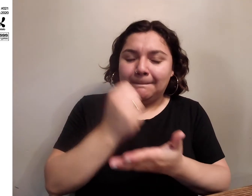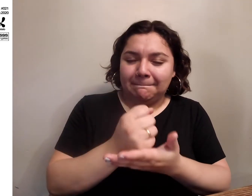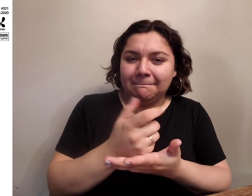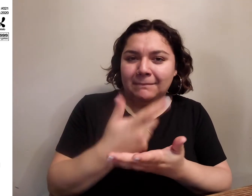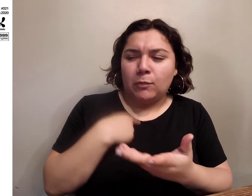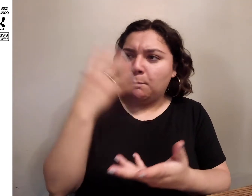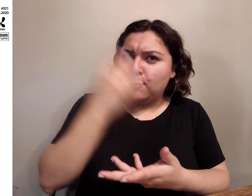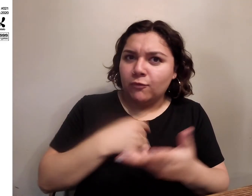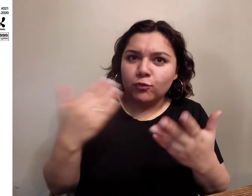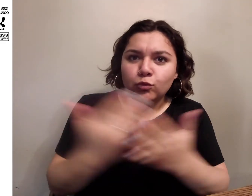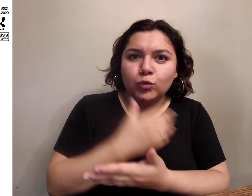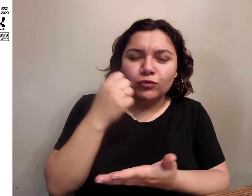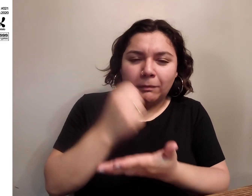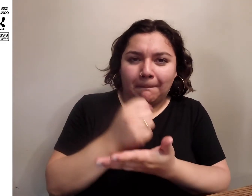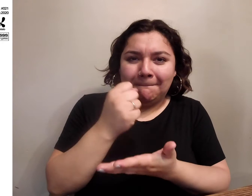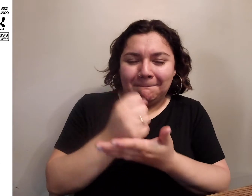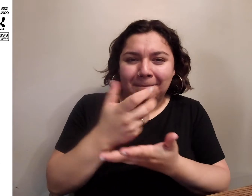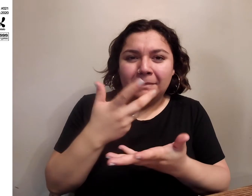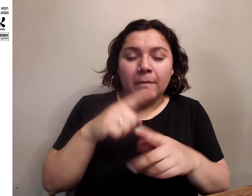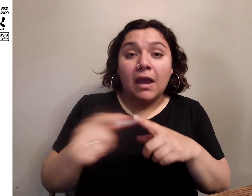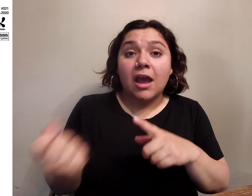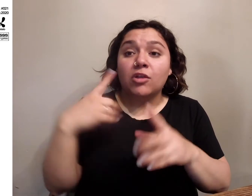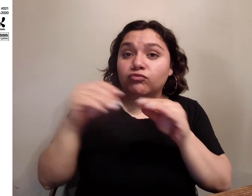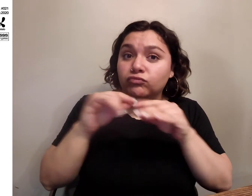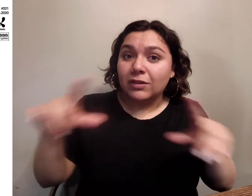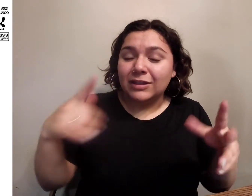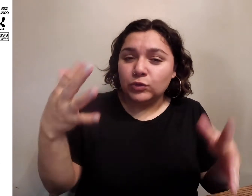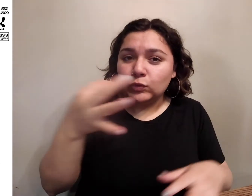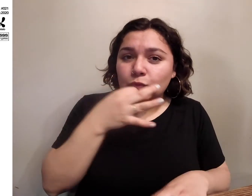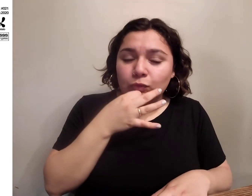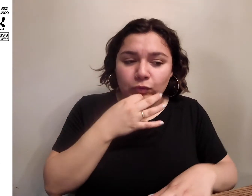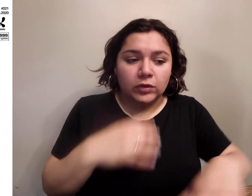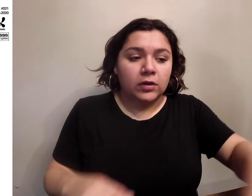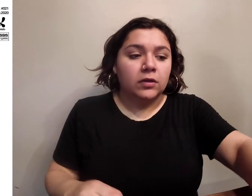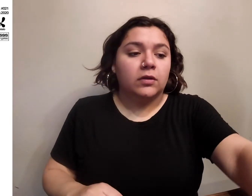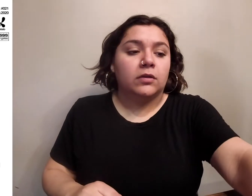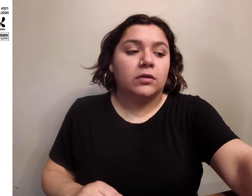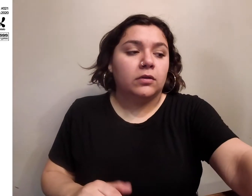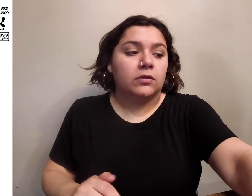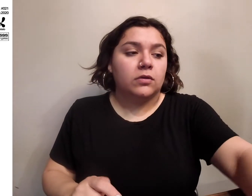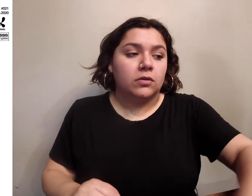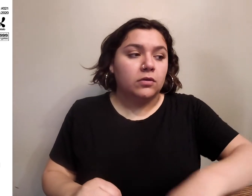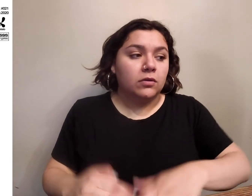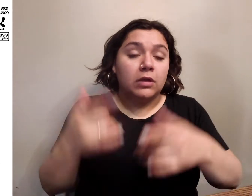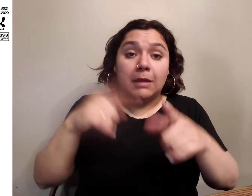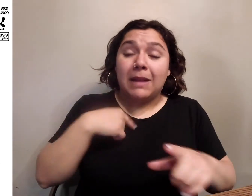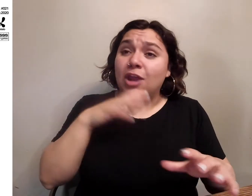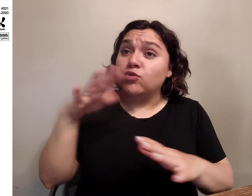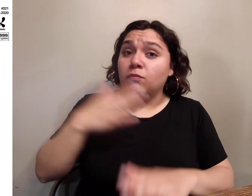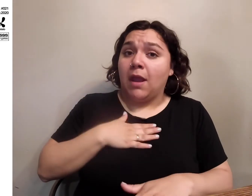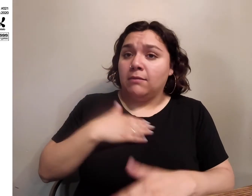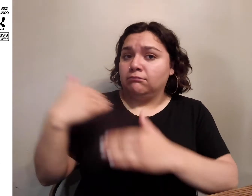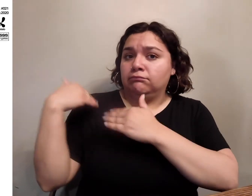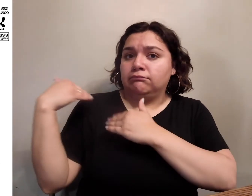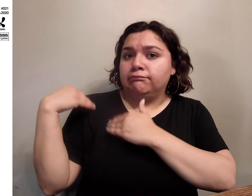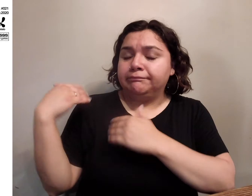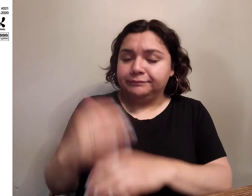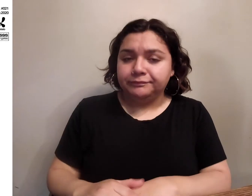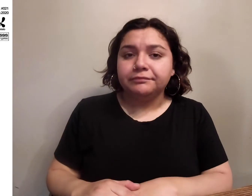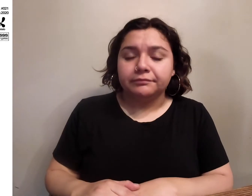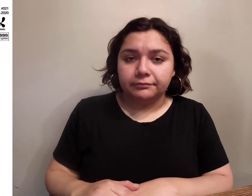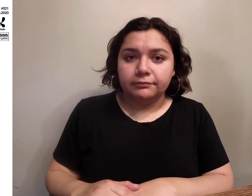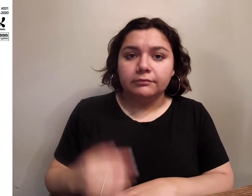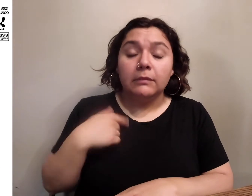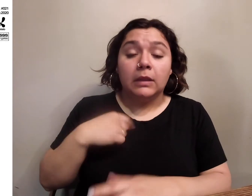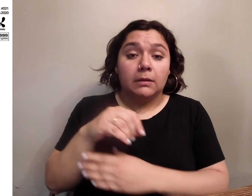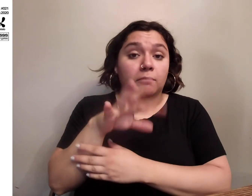beautiful new stamps that are going to be released soon, and why don't I do my part? And so I actually